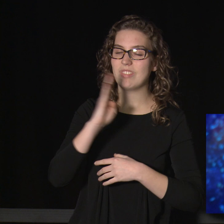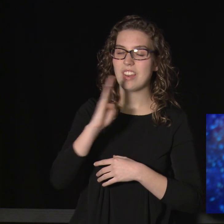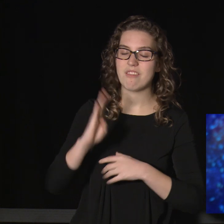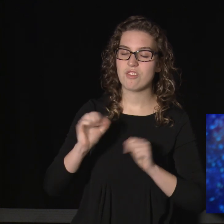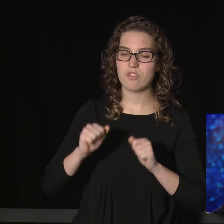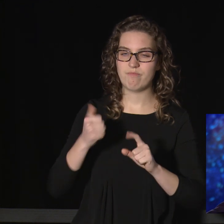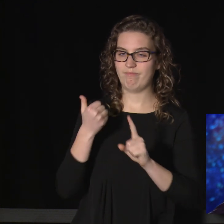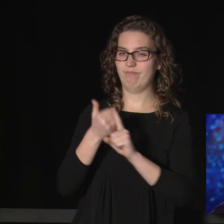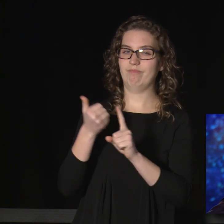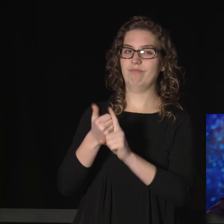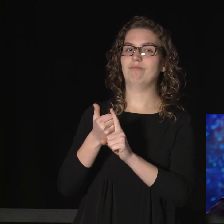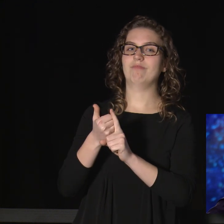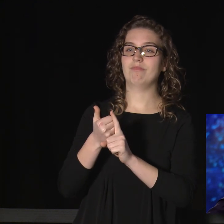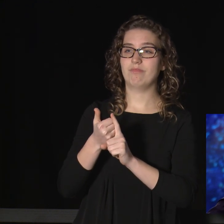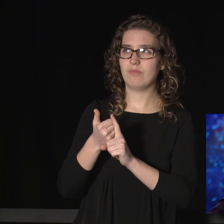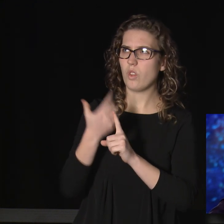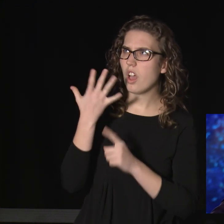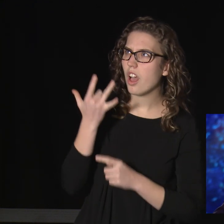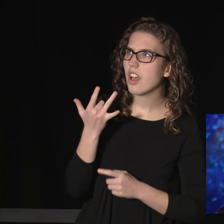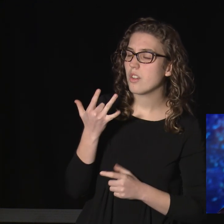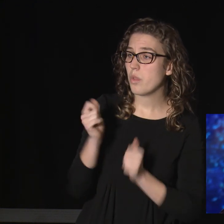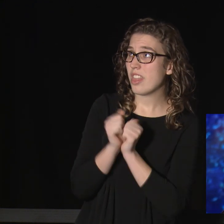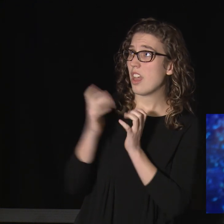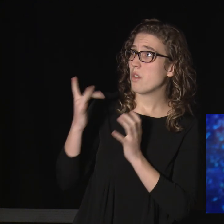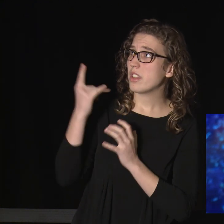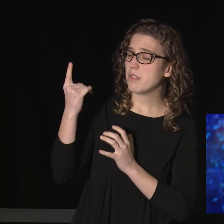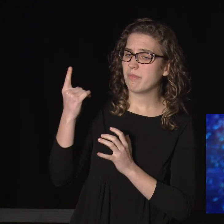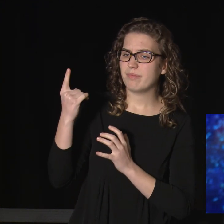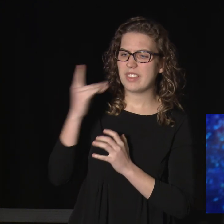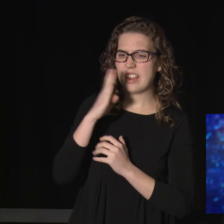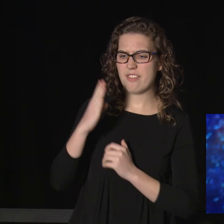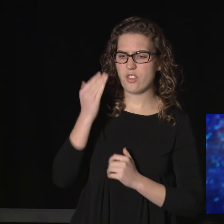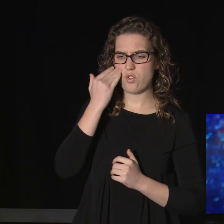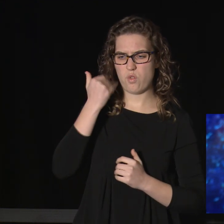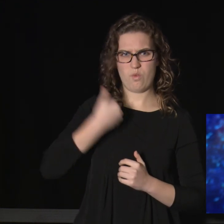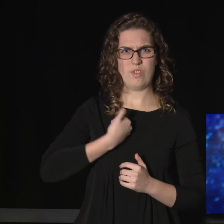Him, we would not have even known ourselves.